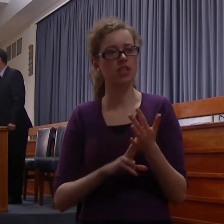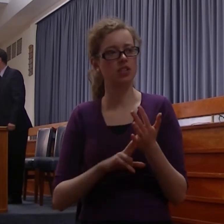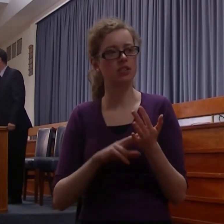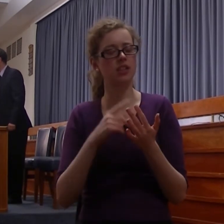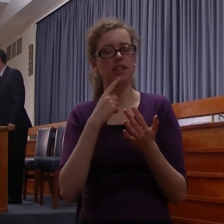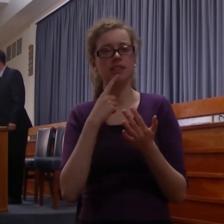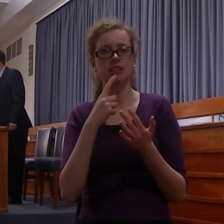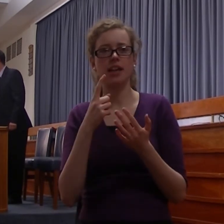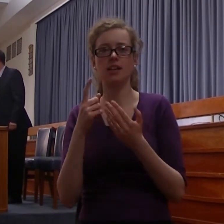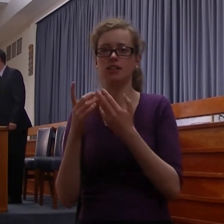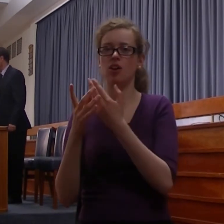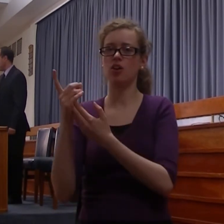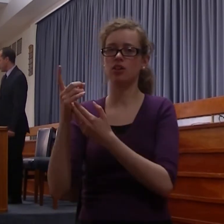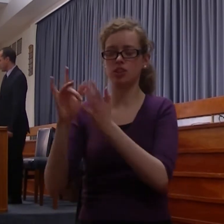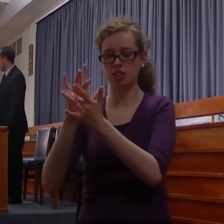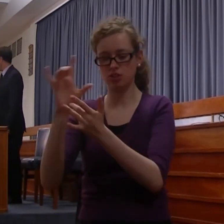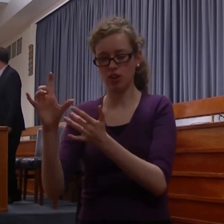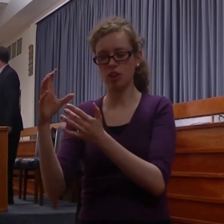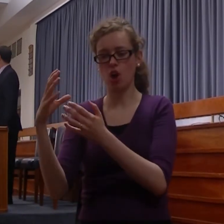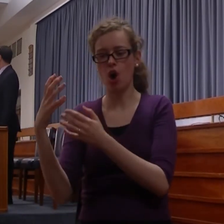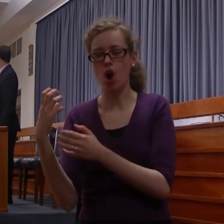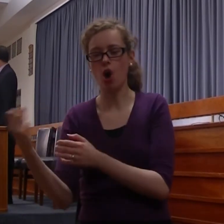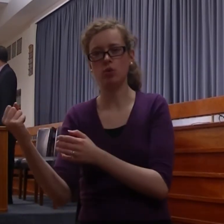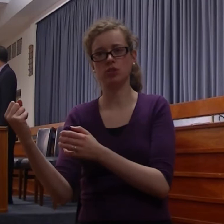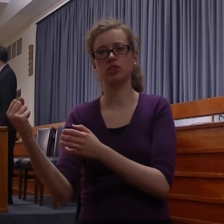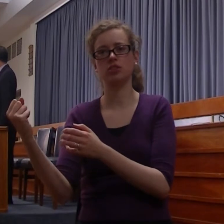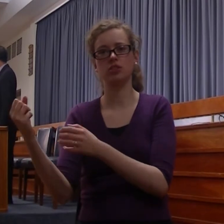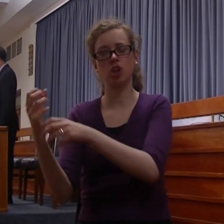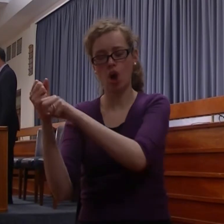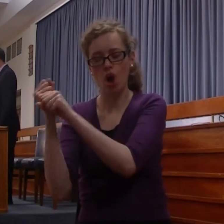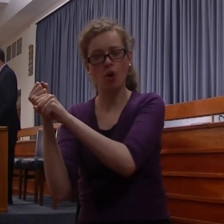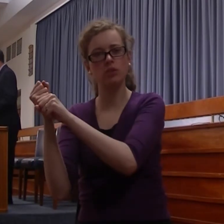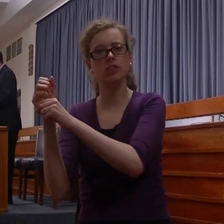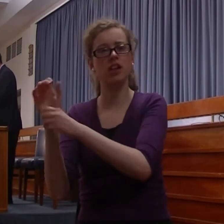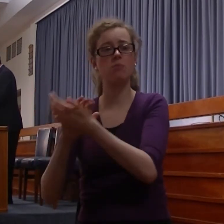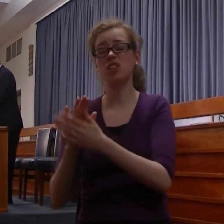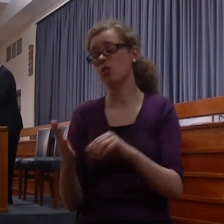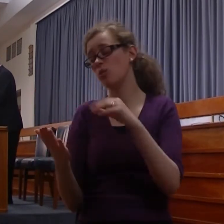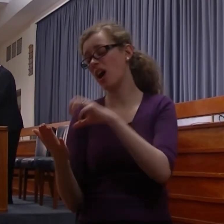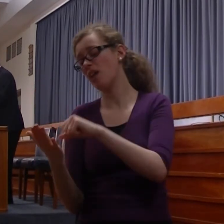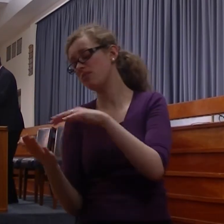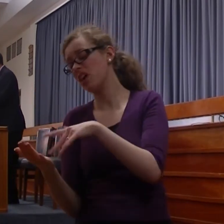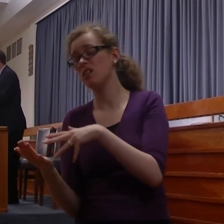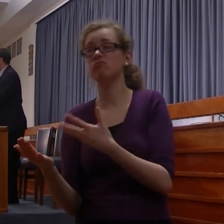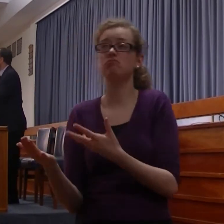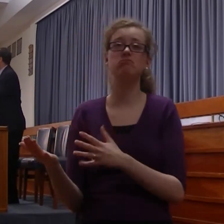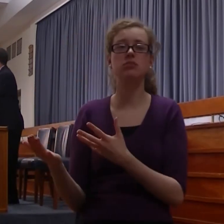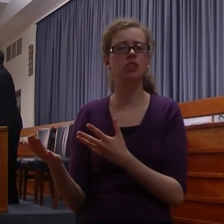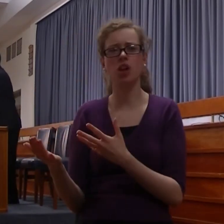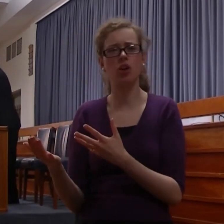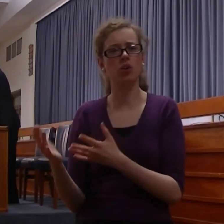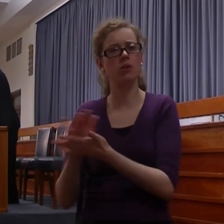says, that these things say that he holdeth. Oh, that word is very important in the Greek text. It's not